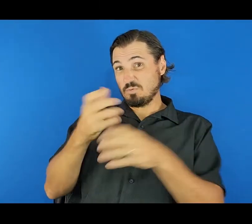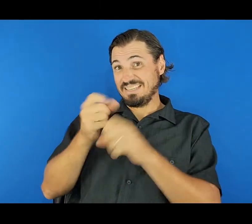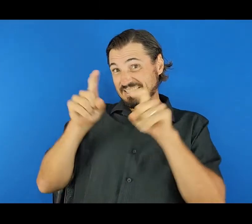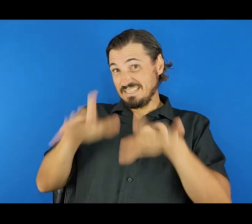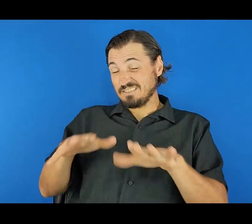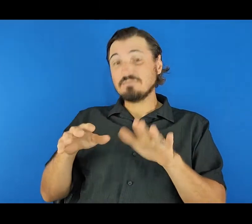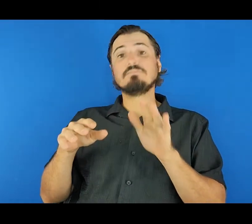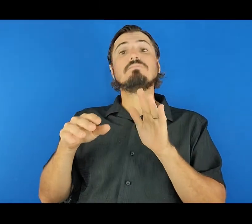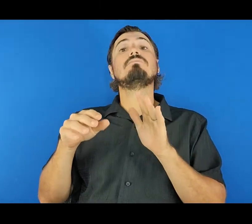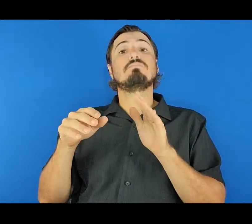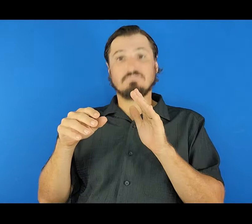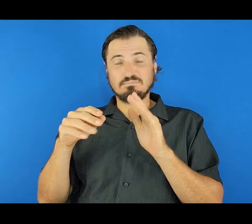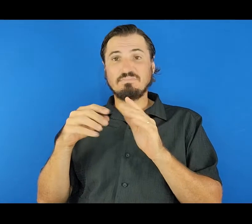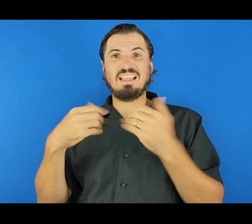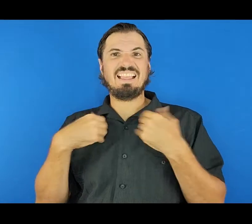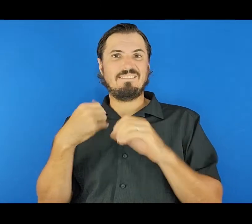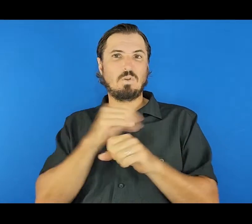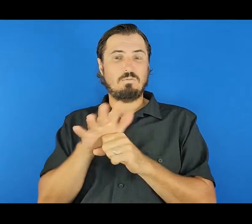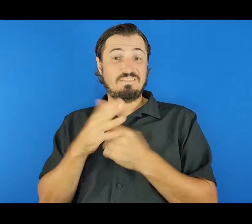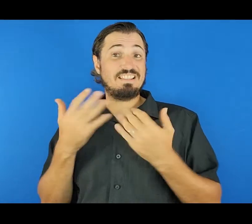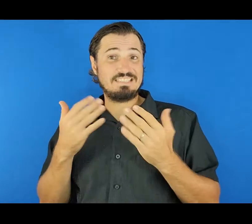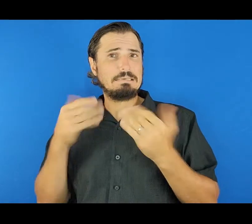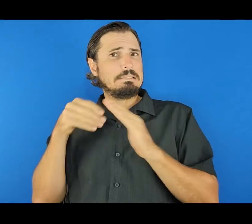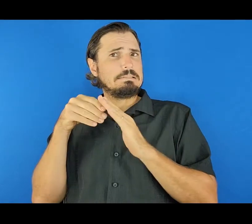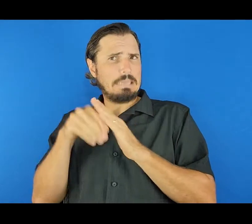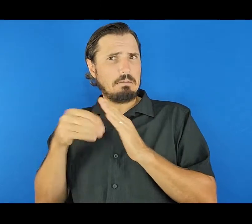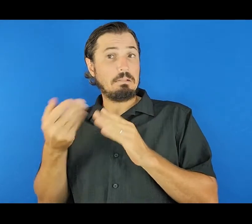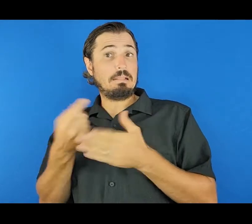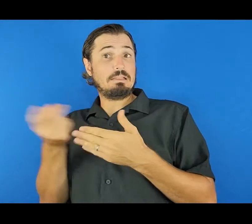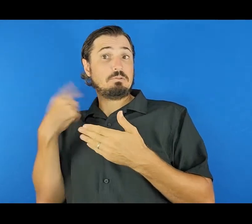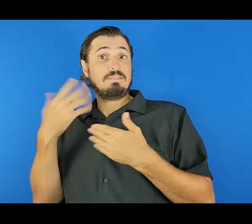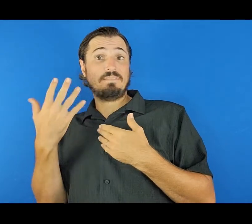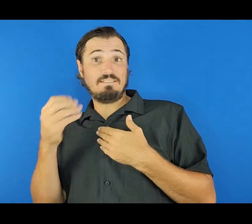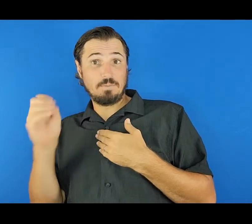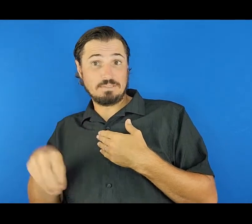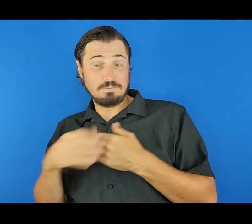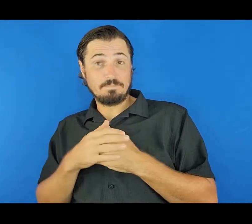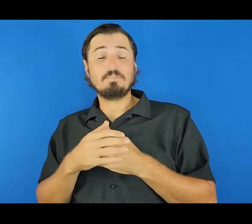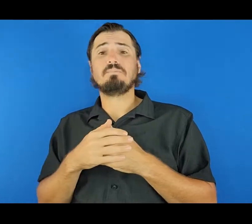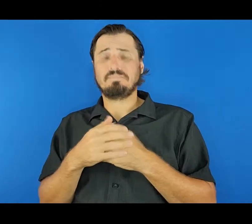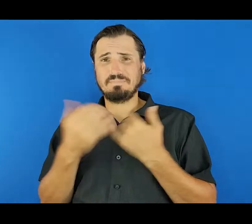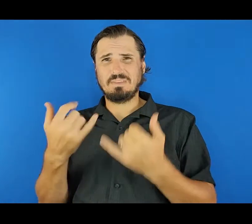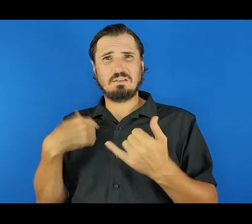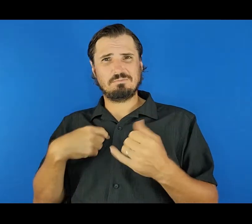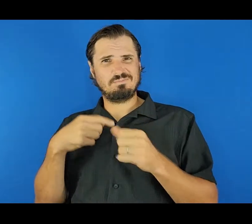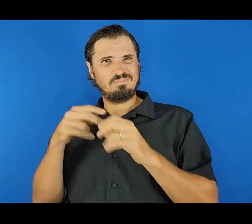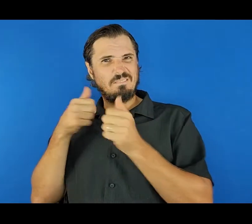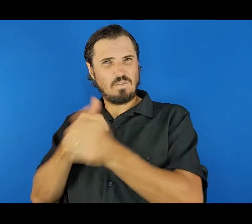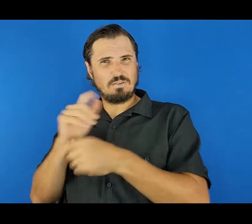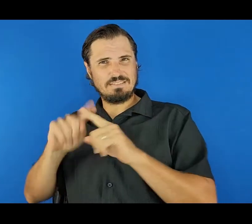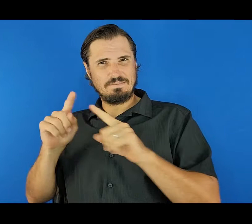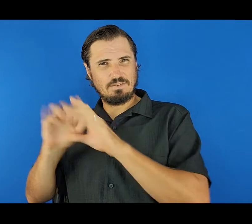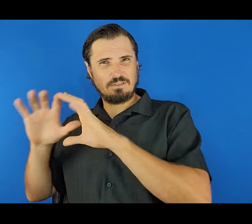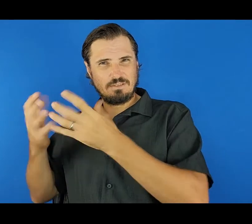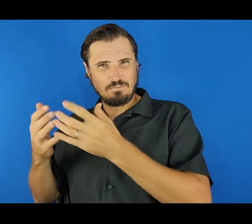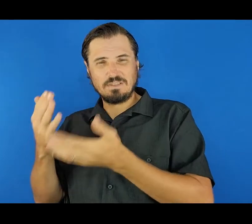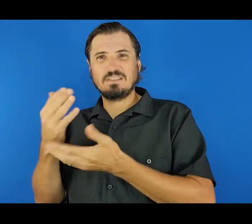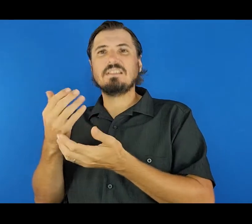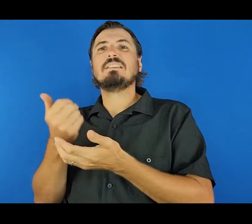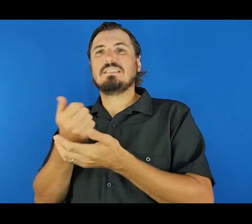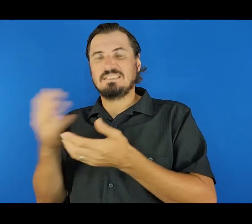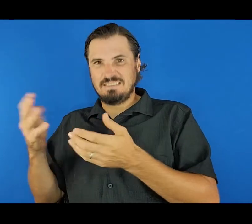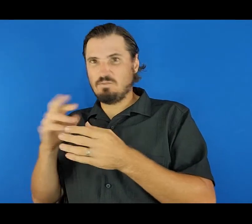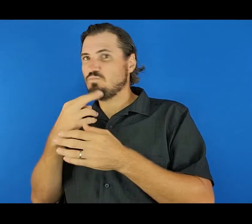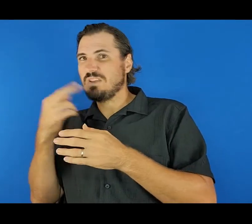from over 5% 2 weeks ago. We are monitoring the following active clusters: 4 restaurants and 4 other occupational